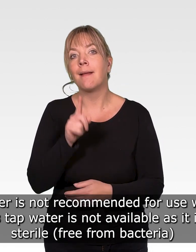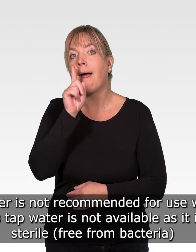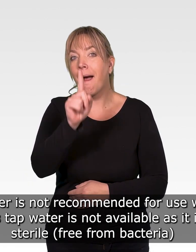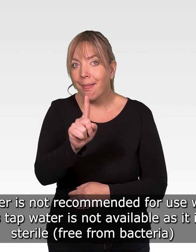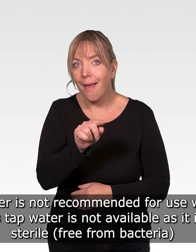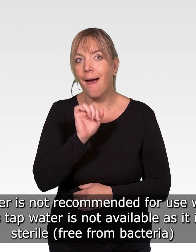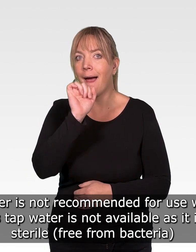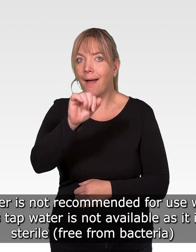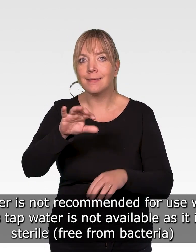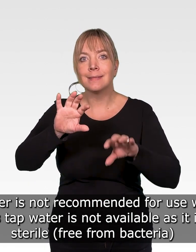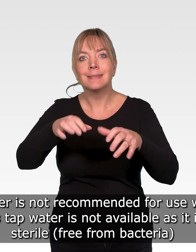sterile.